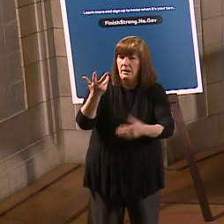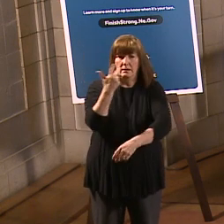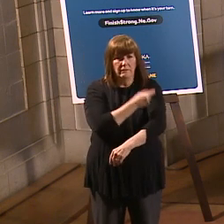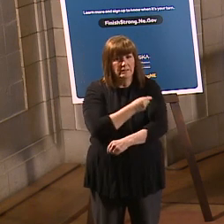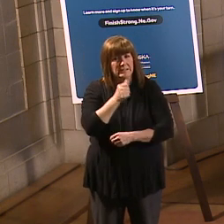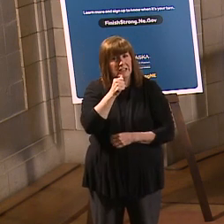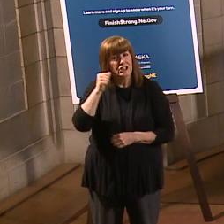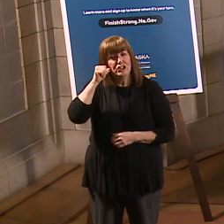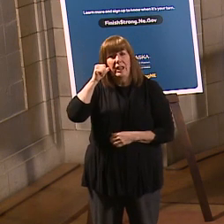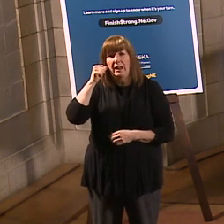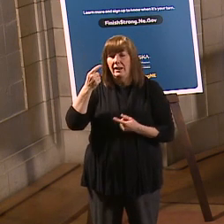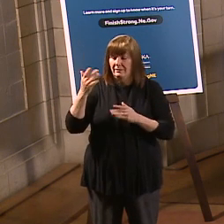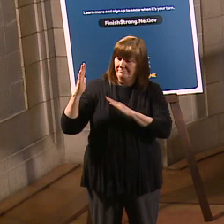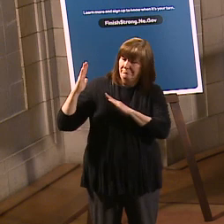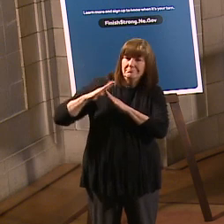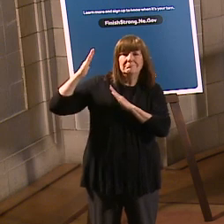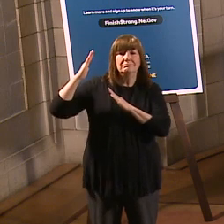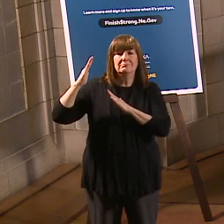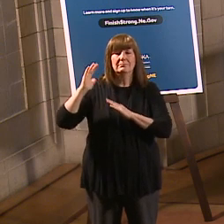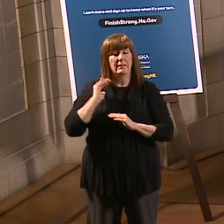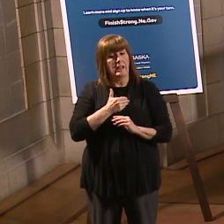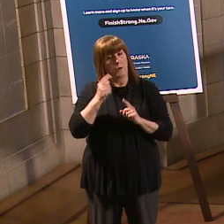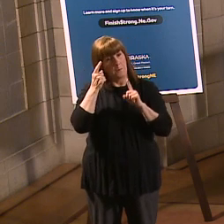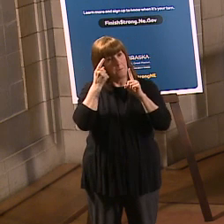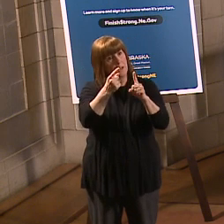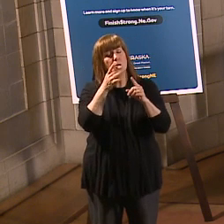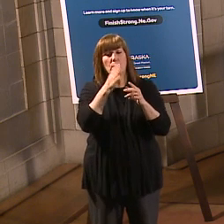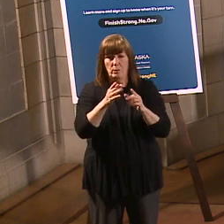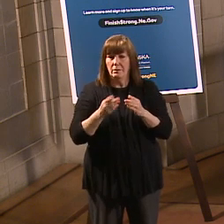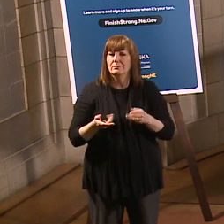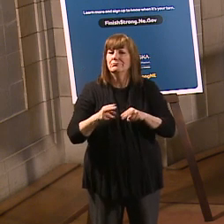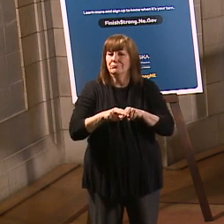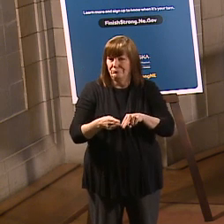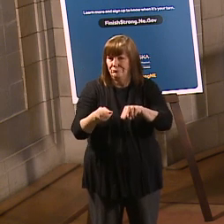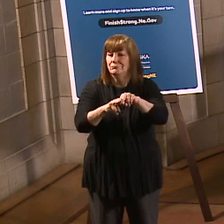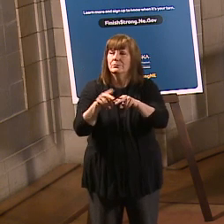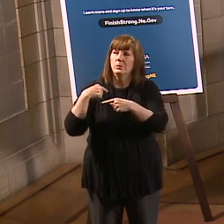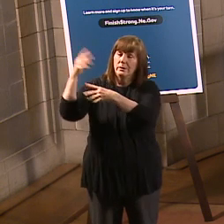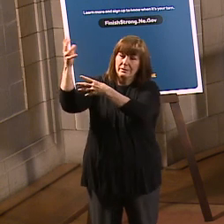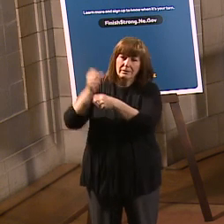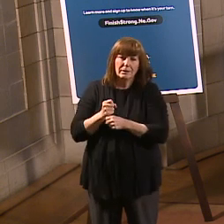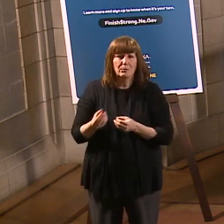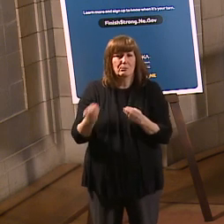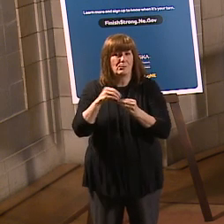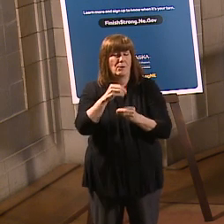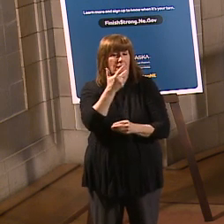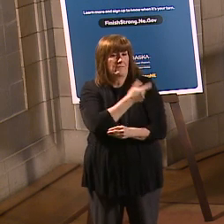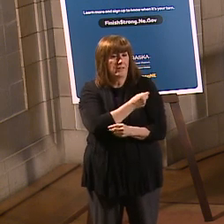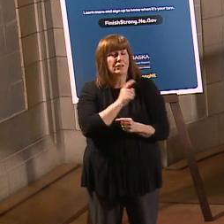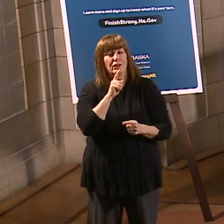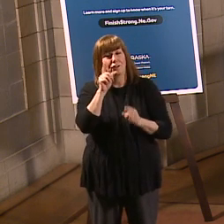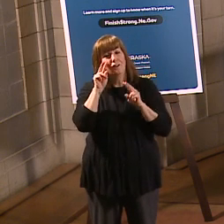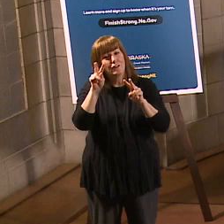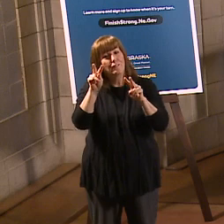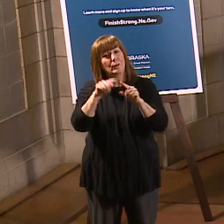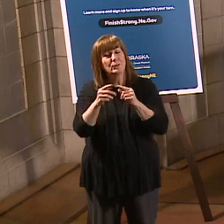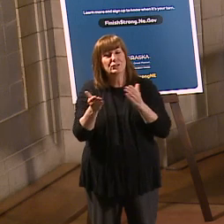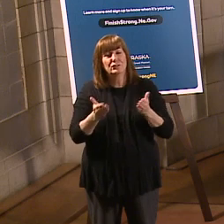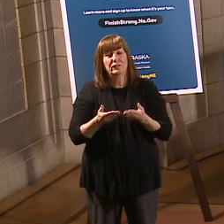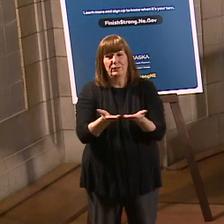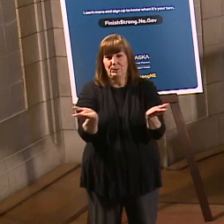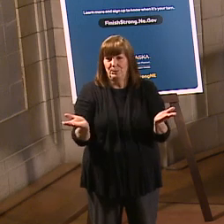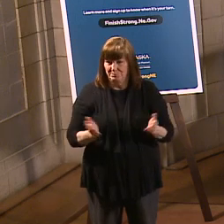yesterday, the mission to vaccinate Nebraska will only continue to grow as our allocations increase, and we look forward to serving Nebraska. Thank